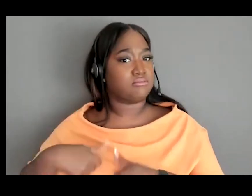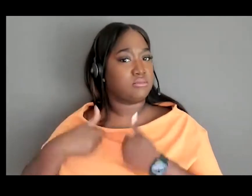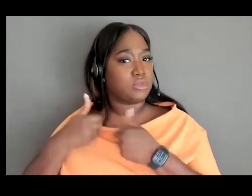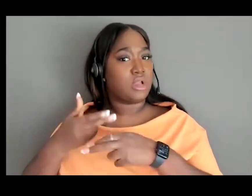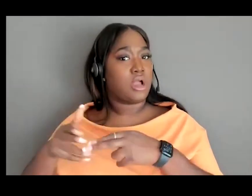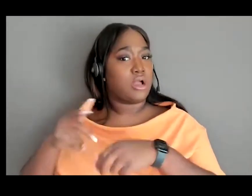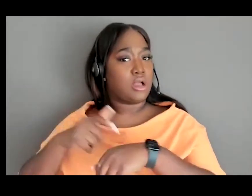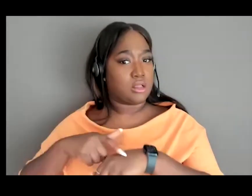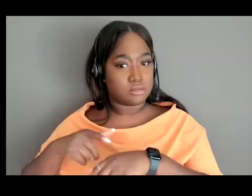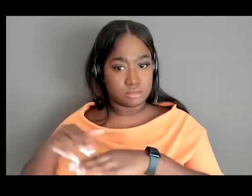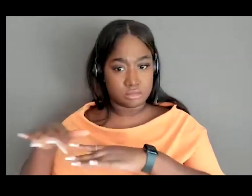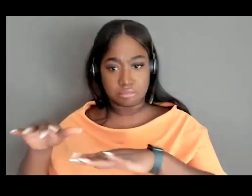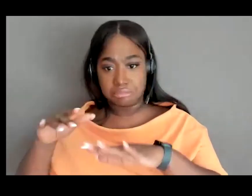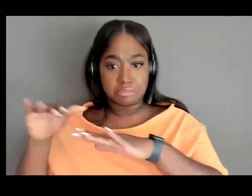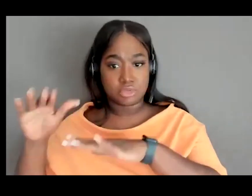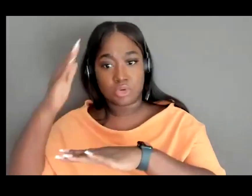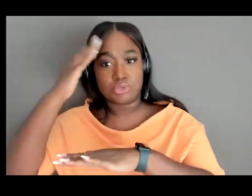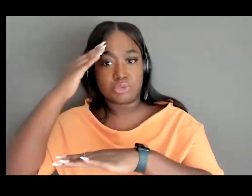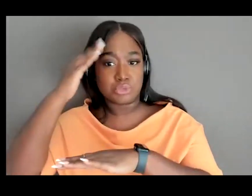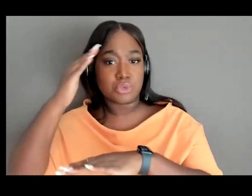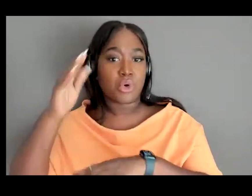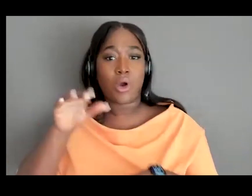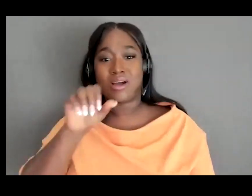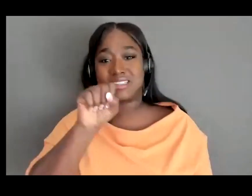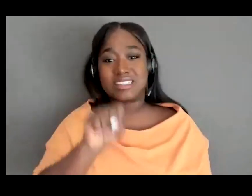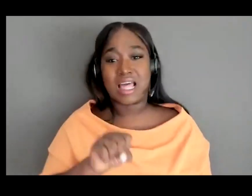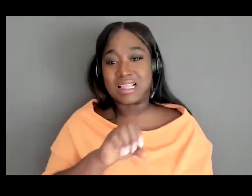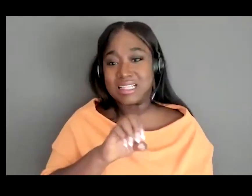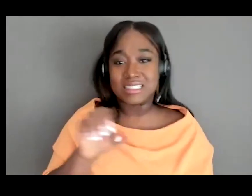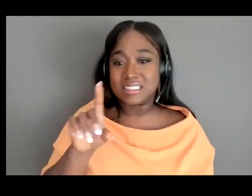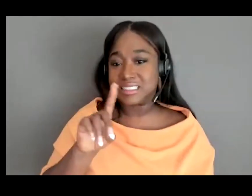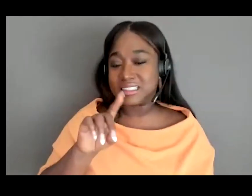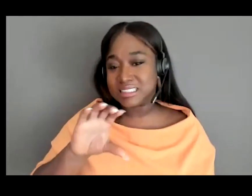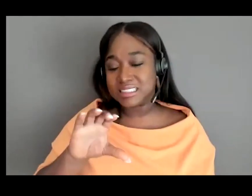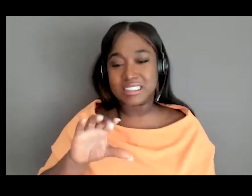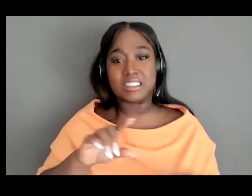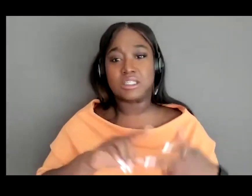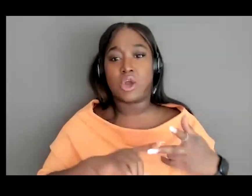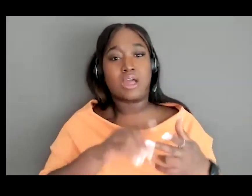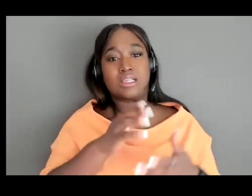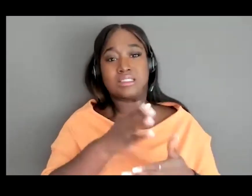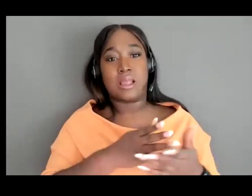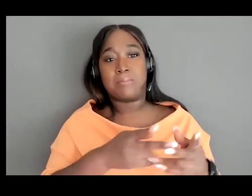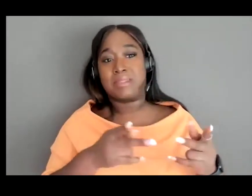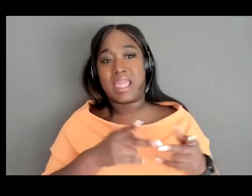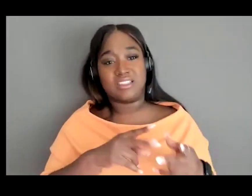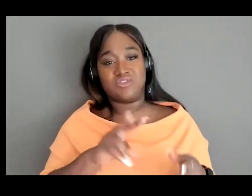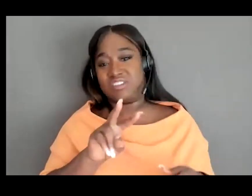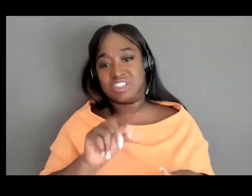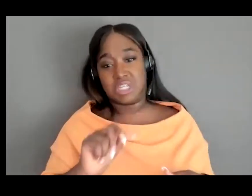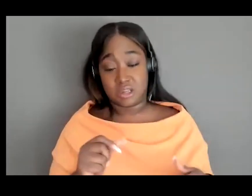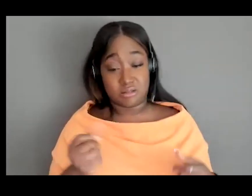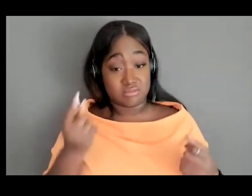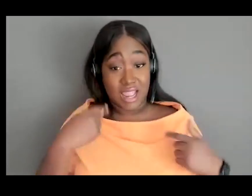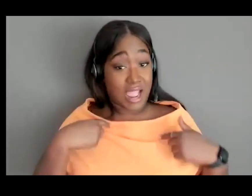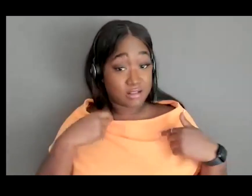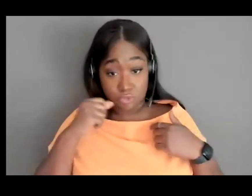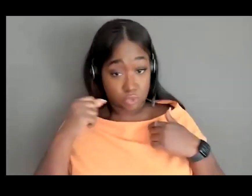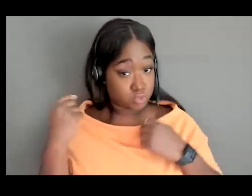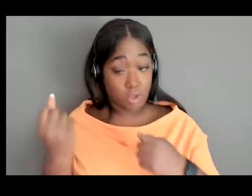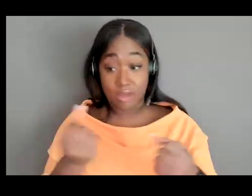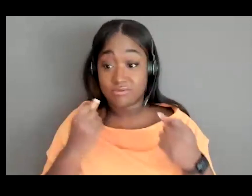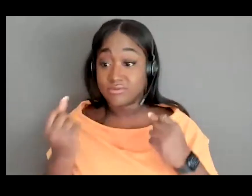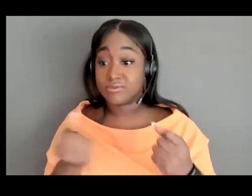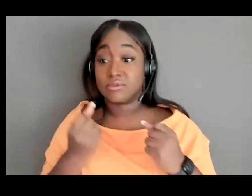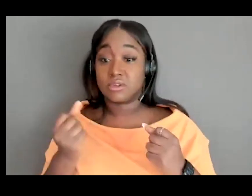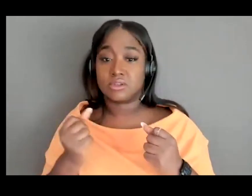in DC, and so I know a little bit about it, or, Southeast DC or someplace in Virginia. I don't drive.